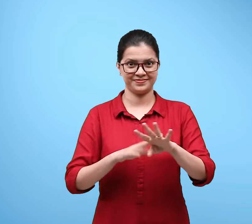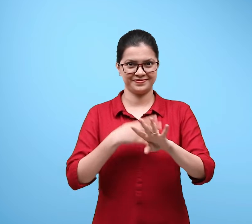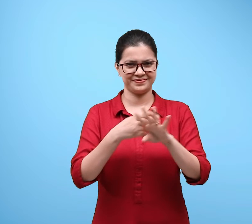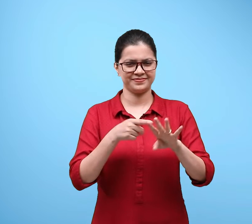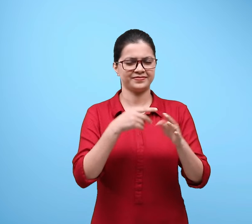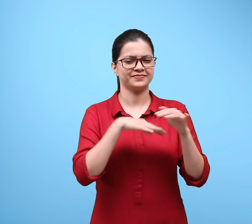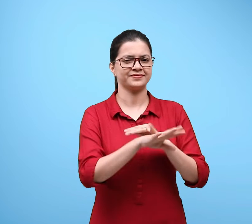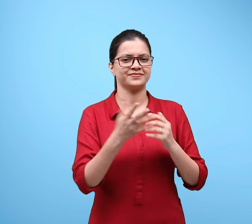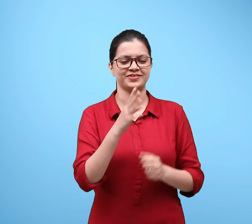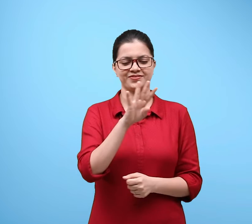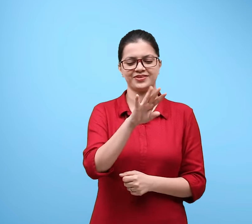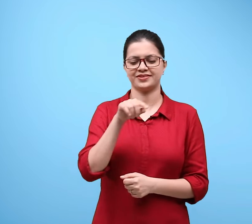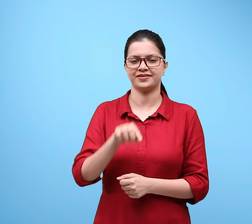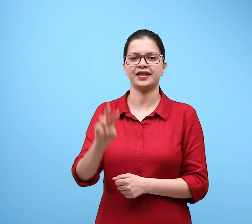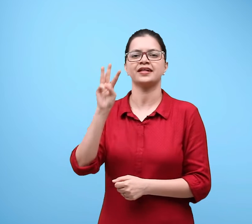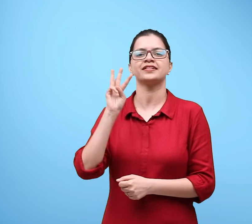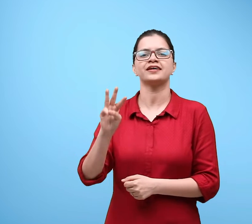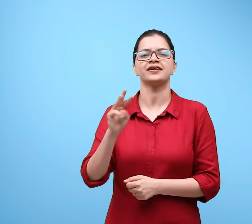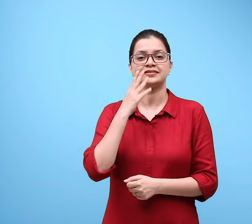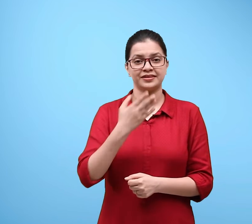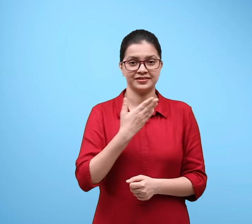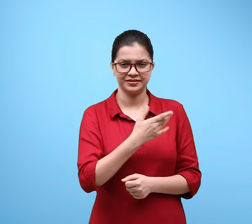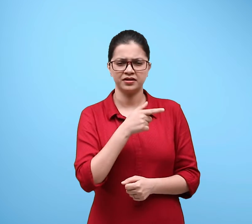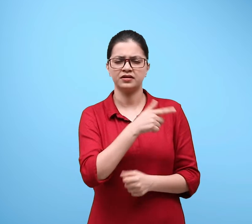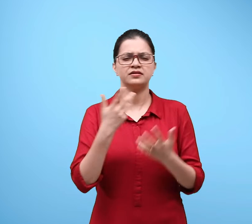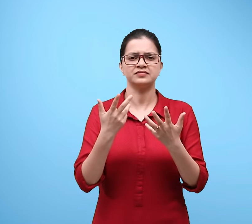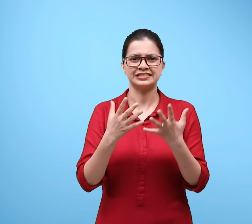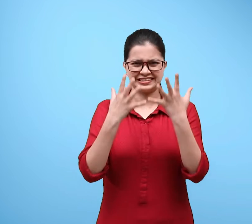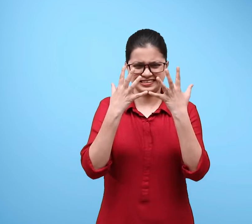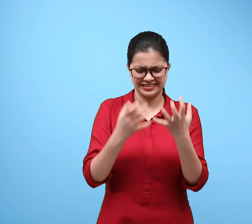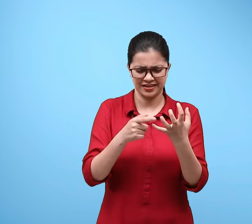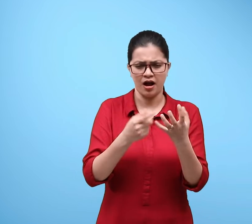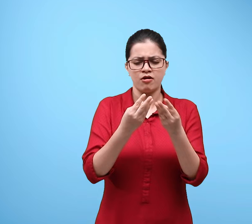Table 4.3. Mixing different solid materials in water.